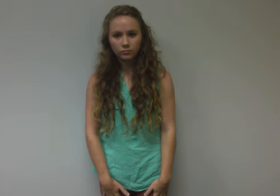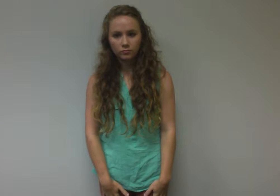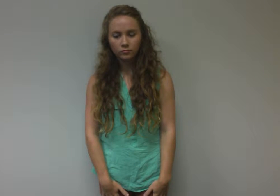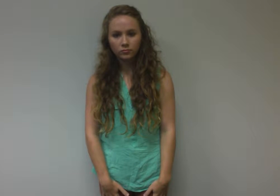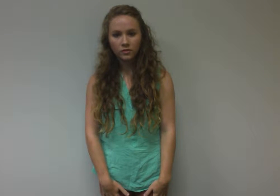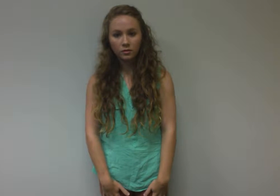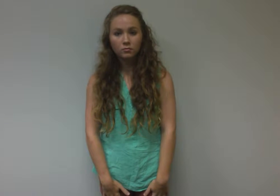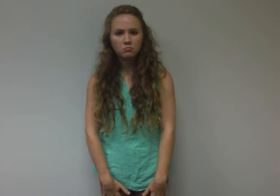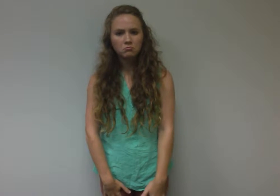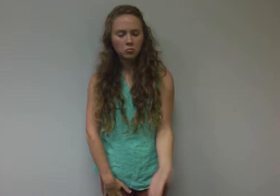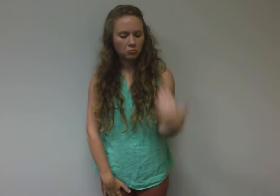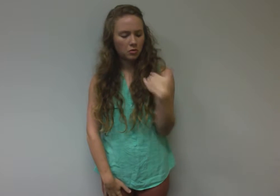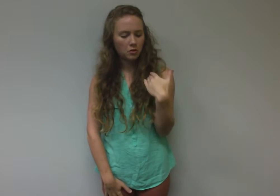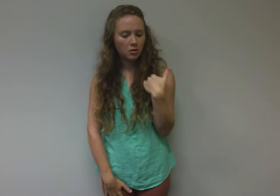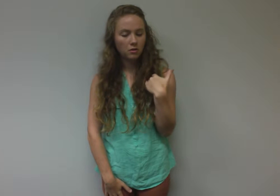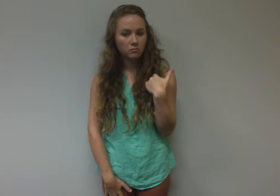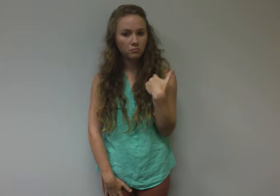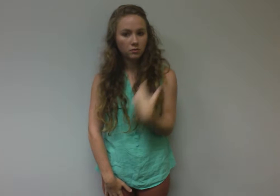11 plus 4.